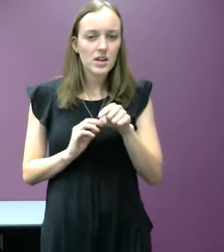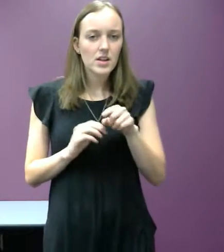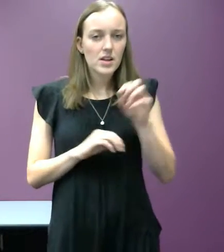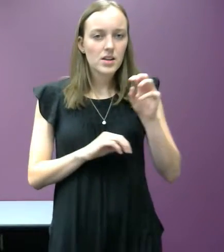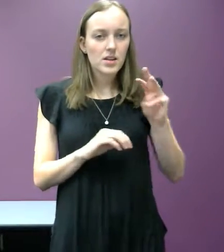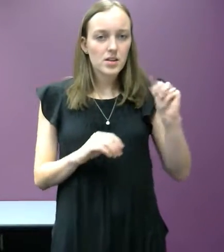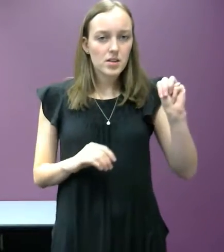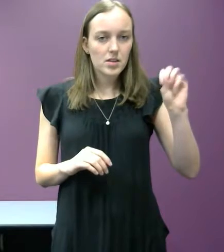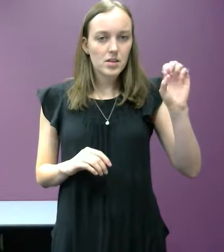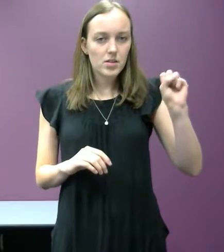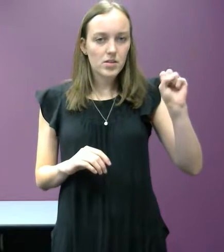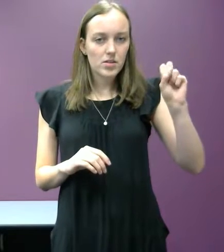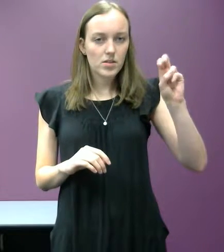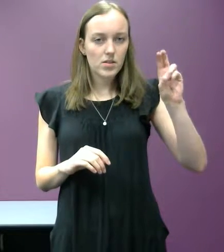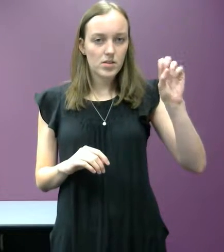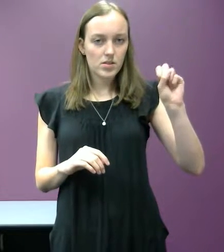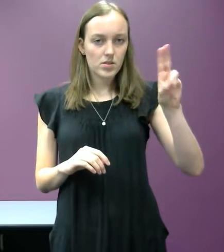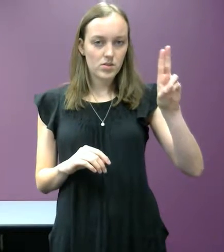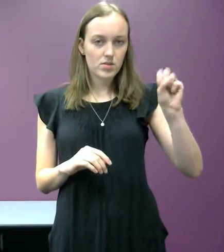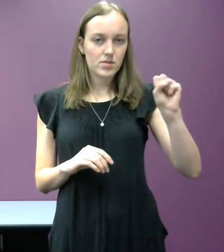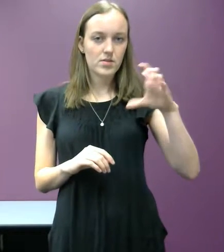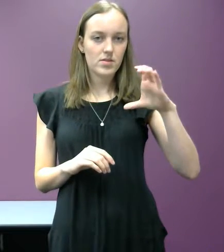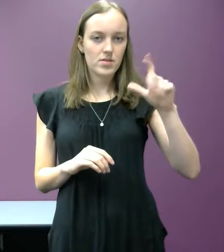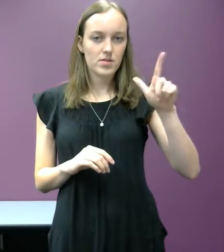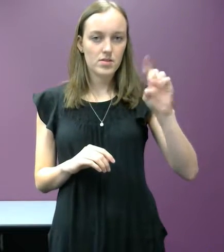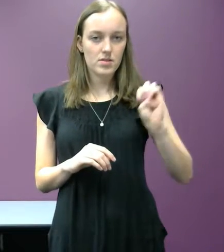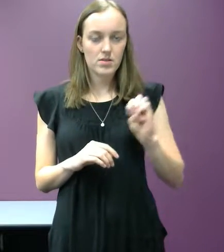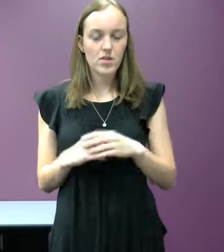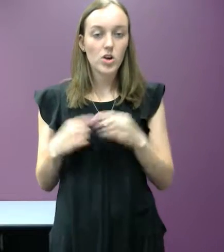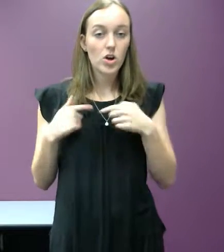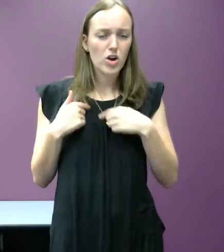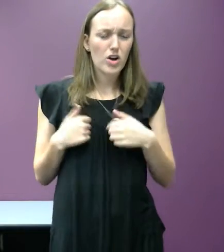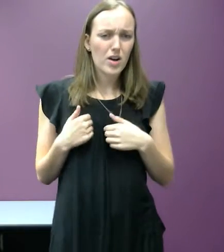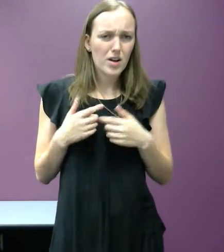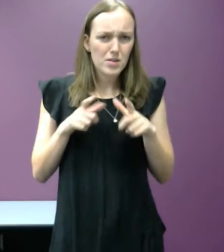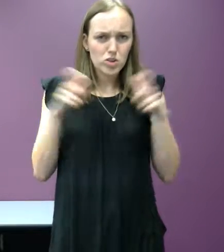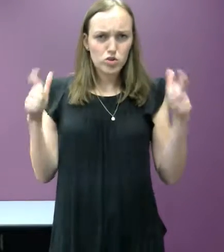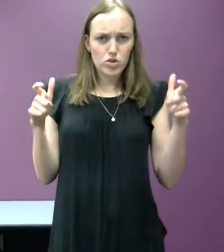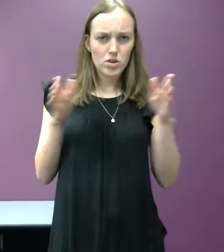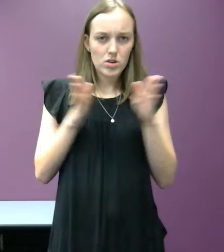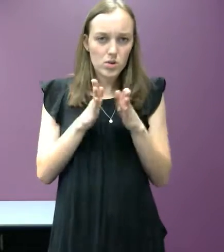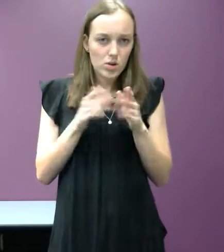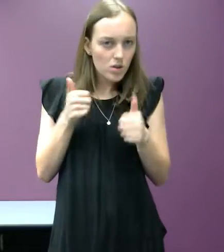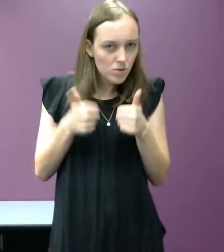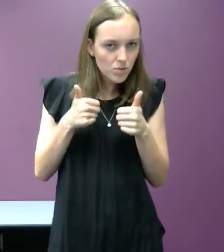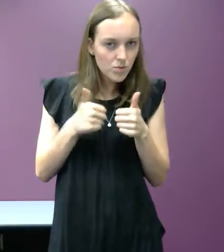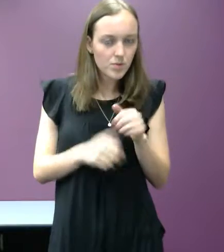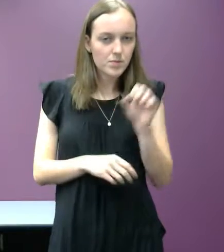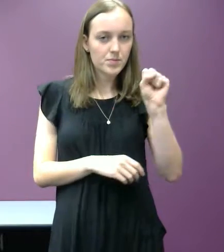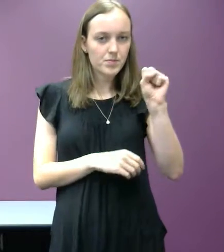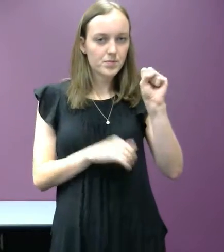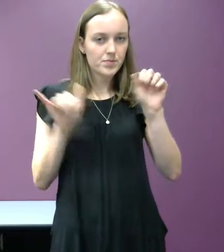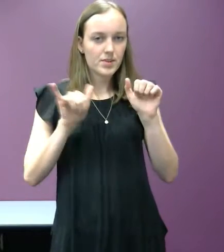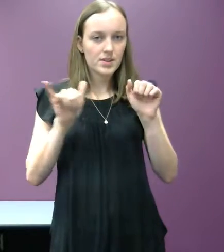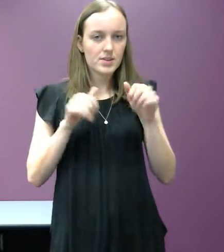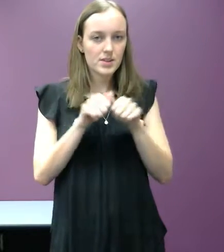of your fist. That's amazing to think that your heart, that small, can pump